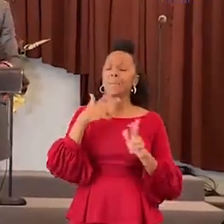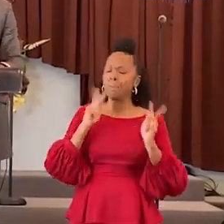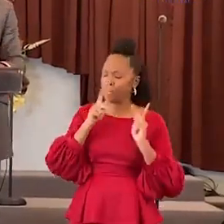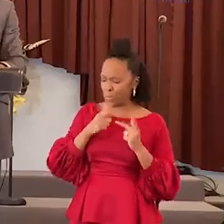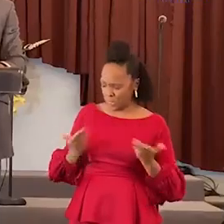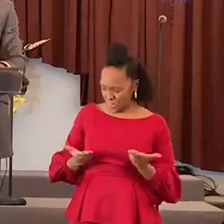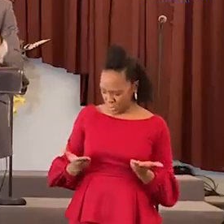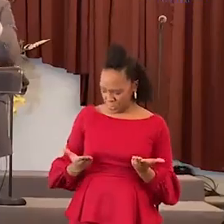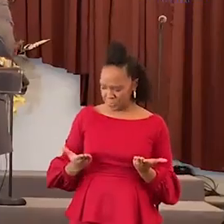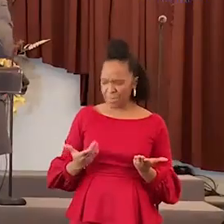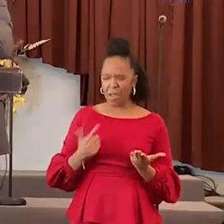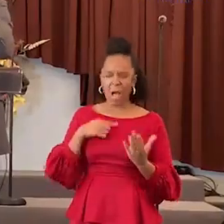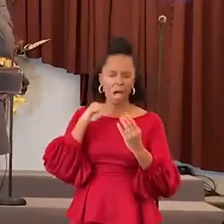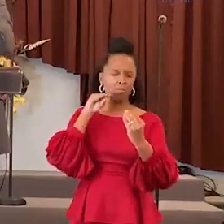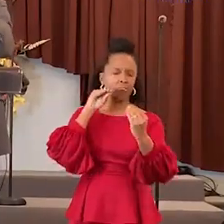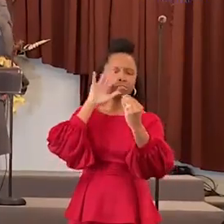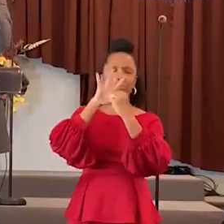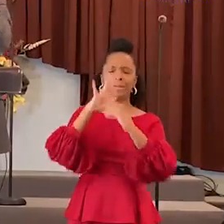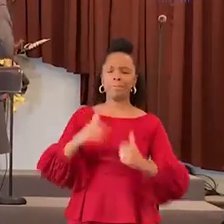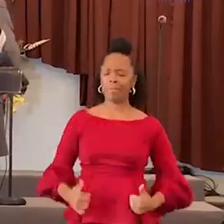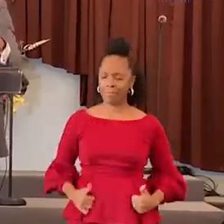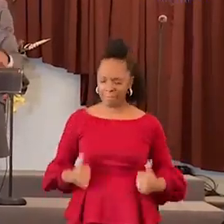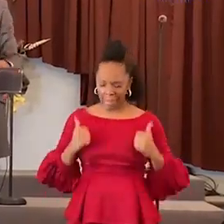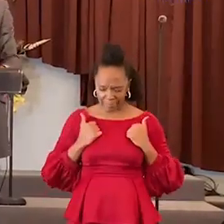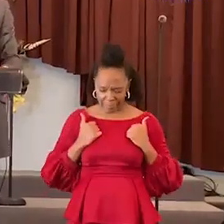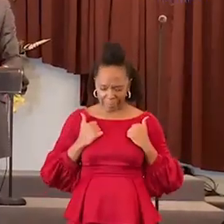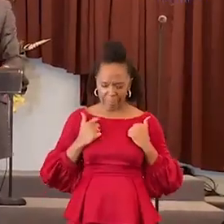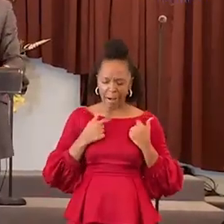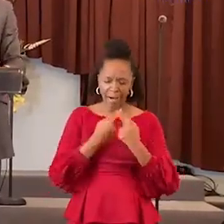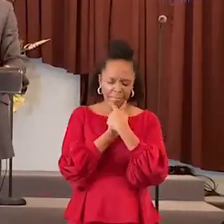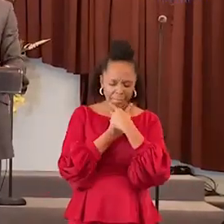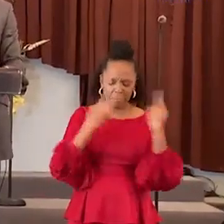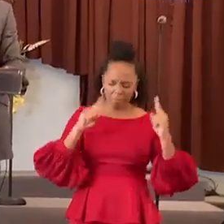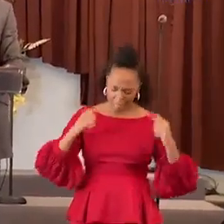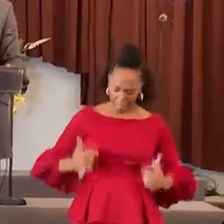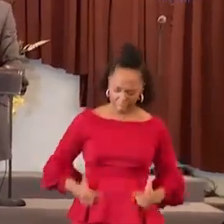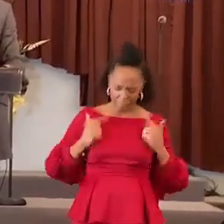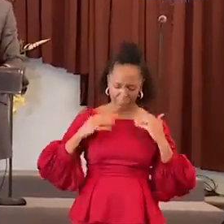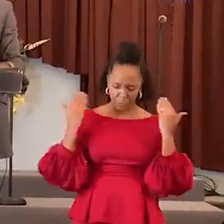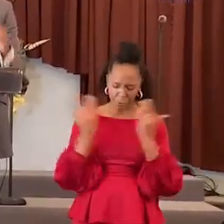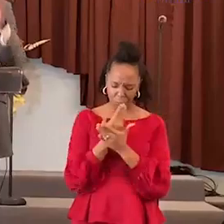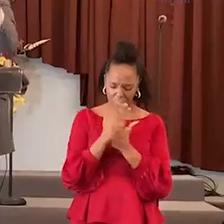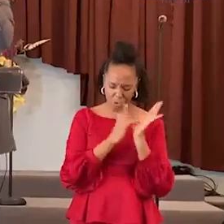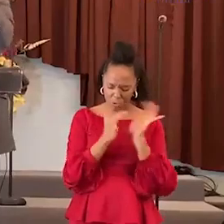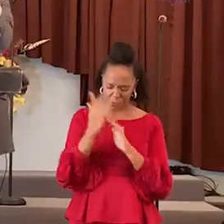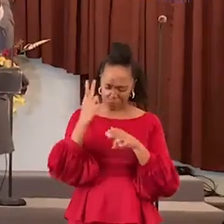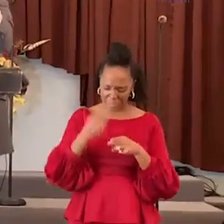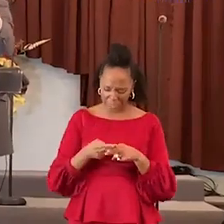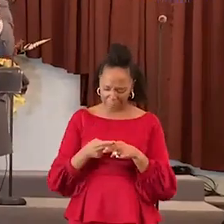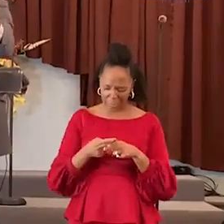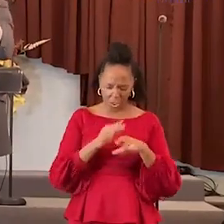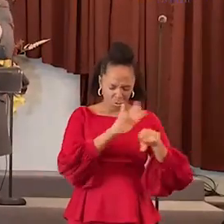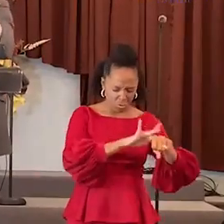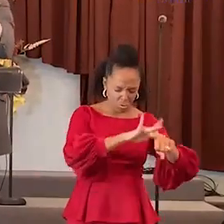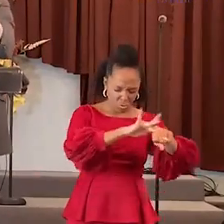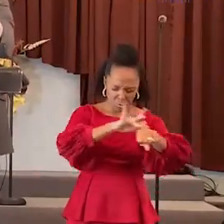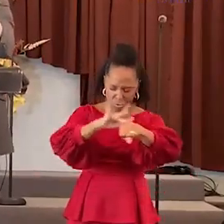to them. I declare and decree new life in the name of Jesus. Touch, heal, and make